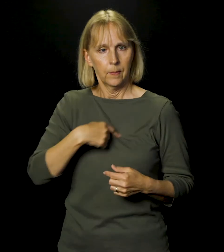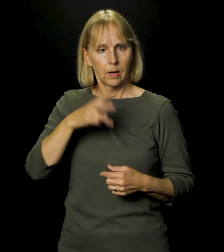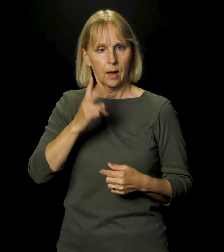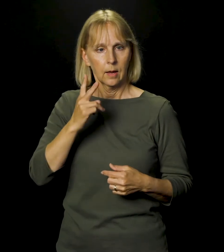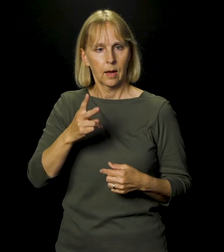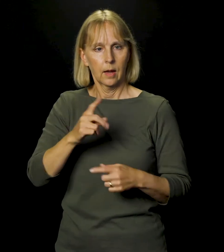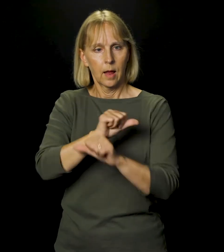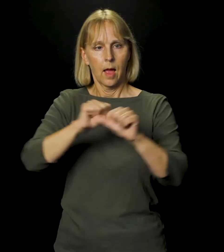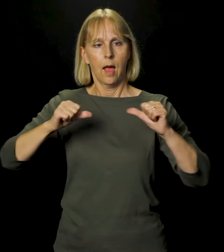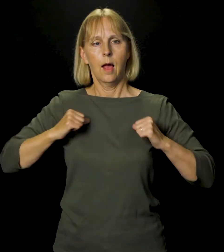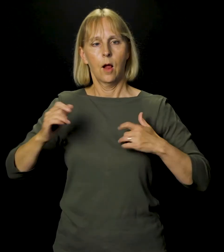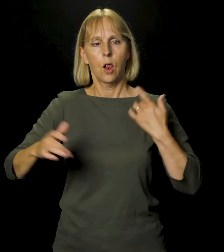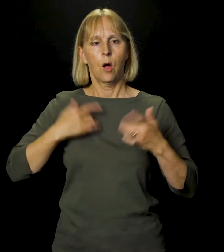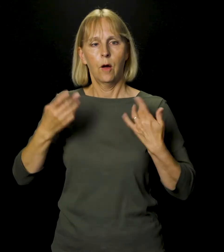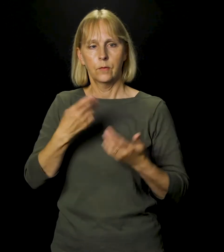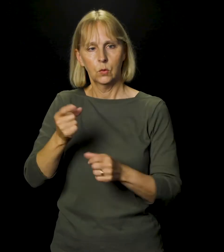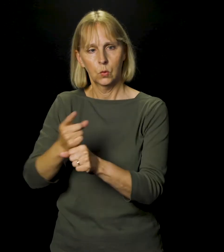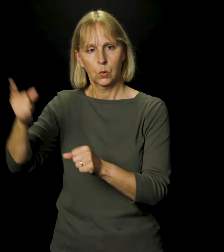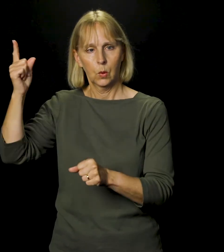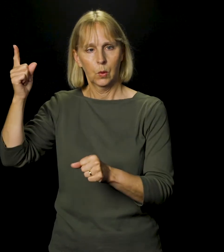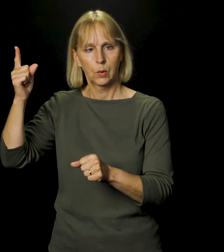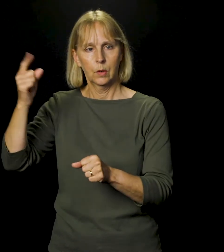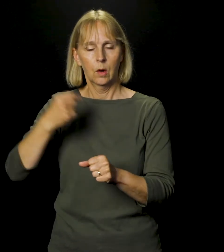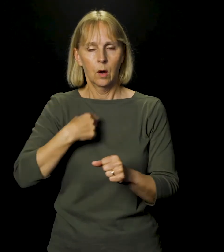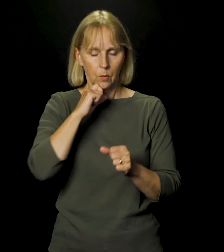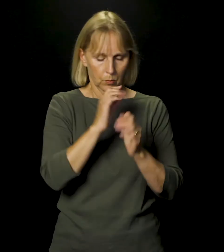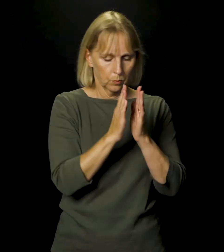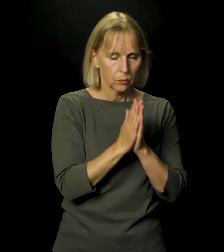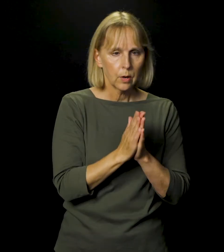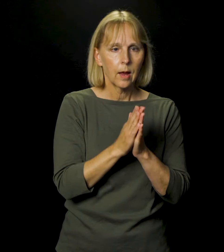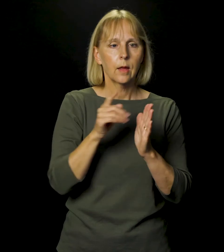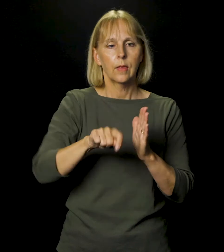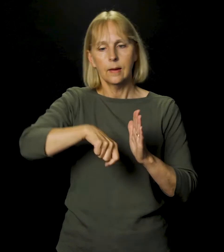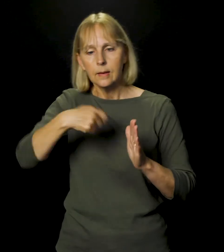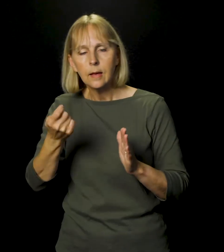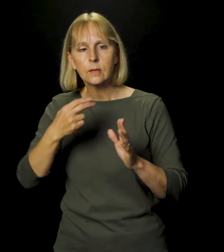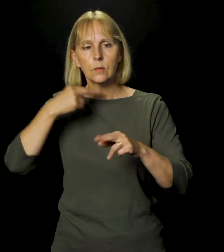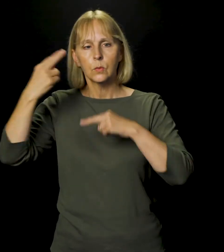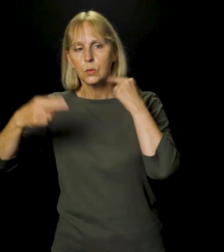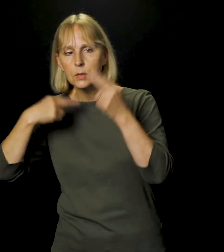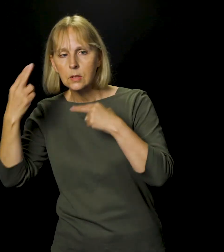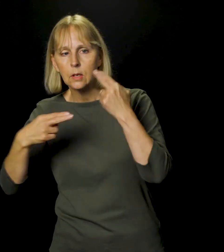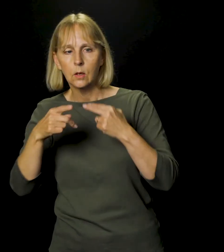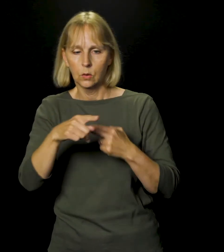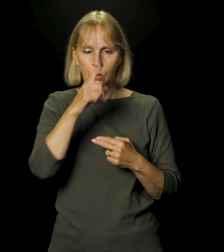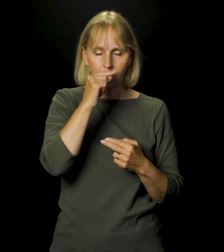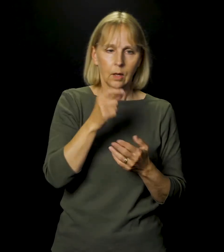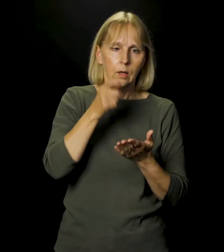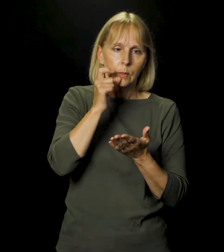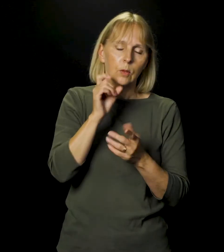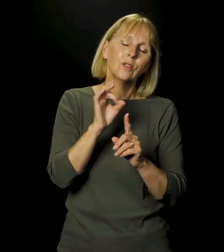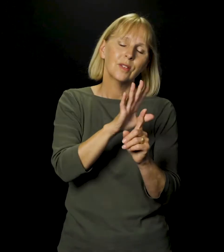after that, as Boaz leads us, we're going to sing together. We're going to pray, we're going to sing, and you can take communion in your own time. And even though